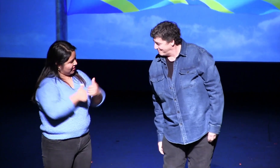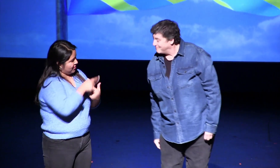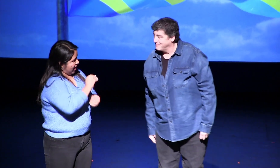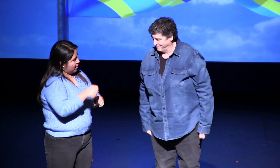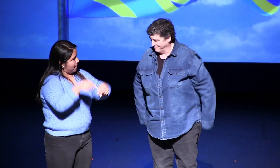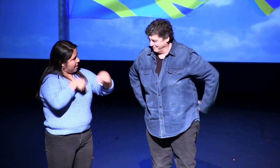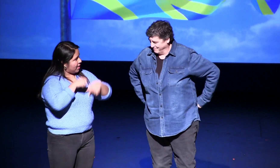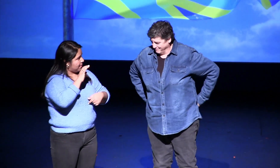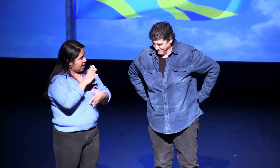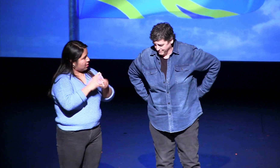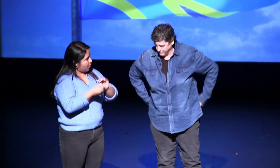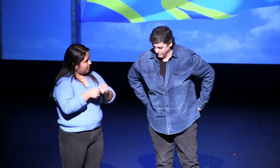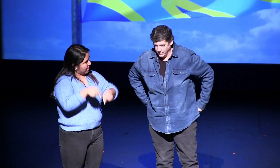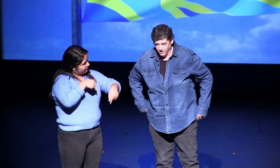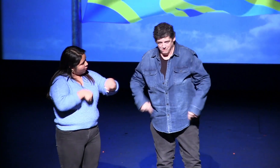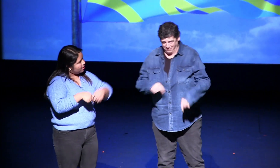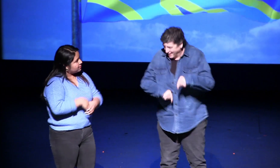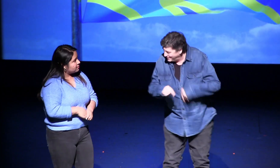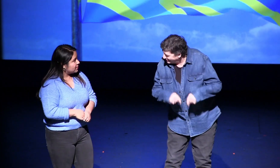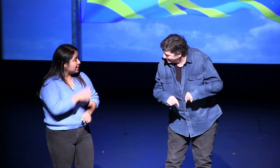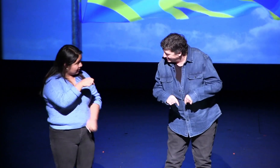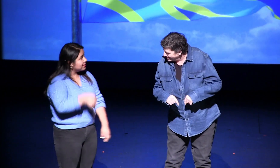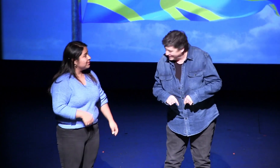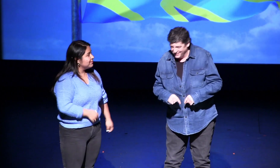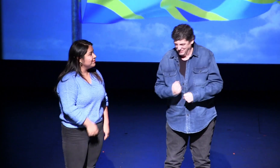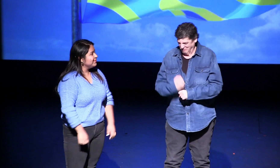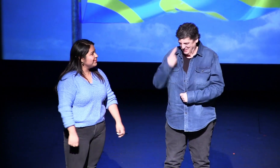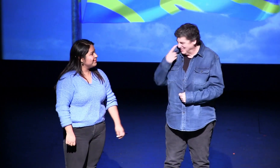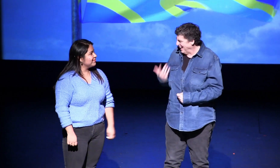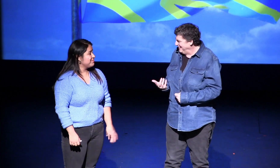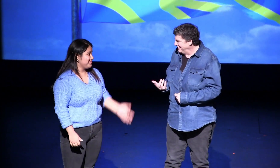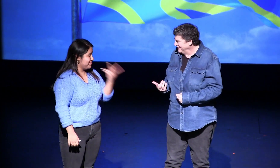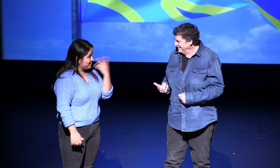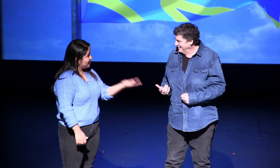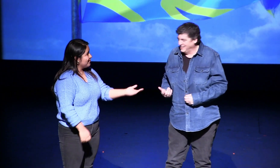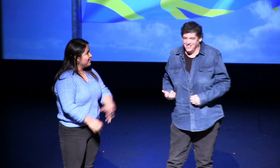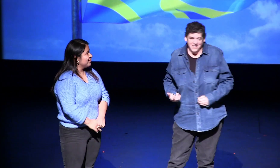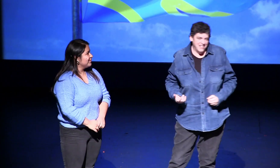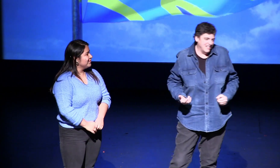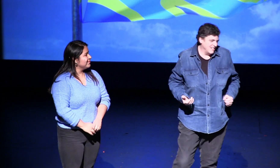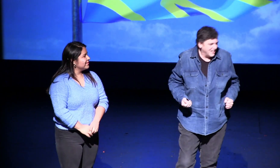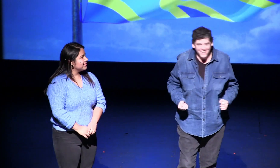Okay. I have a challenge for you. Can you do it backwards? Backwards. Yeah, I don't backwards. know if it's going to make sense. Oh, come on,